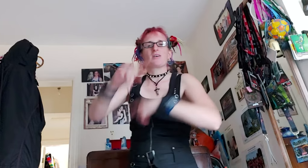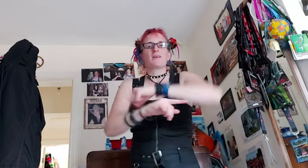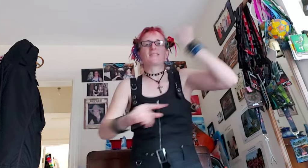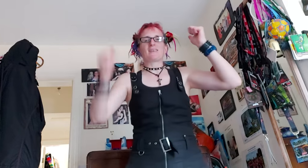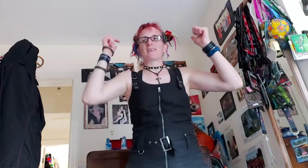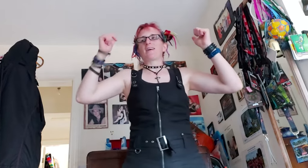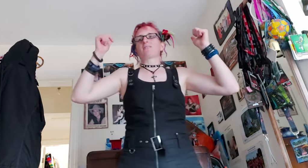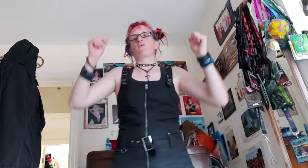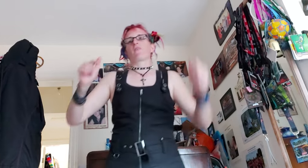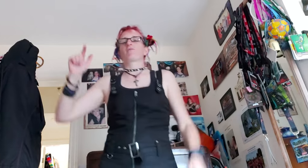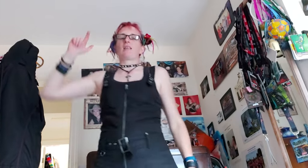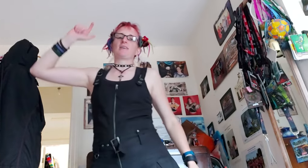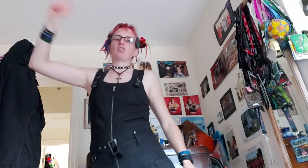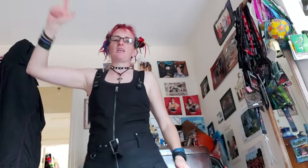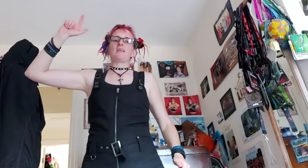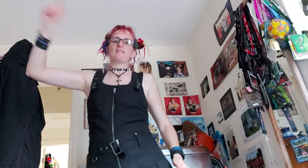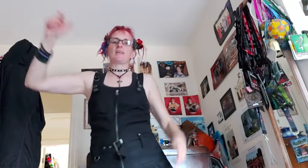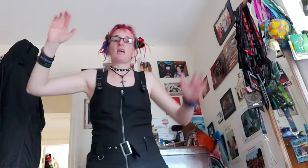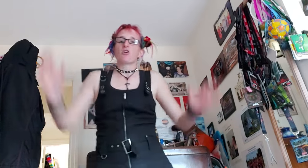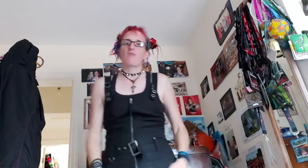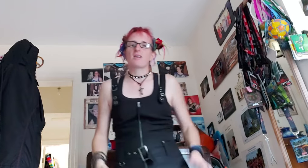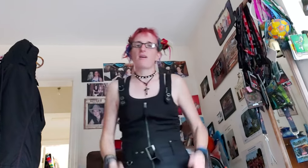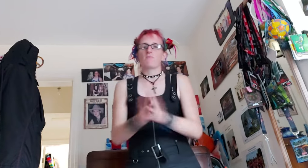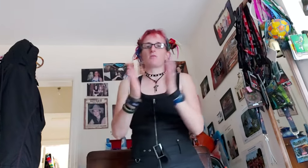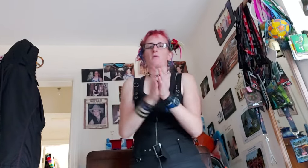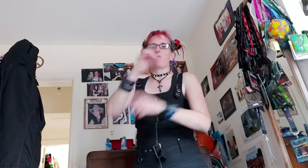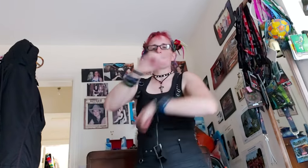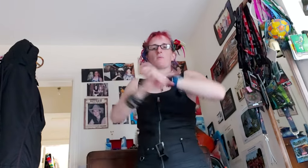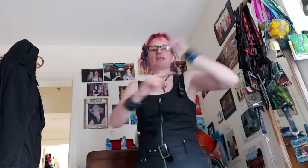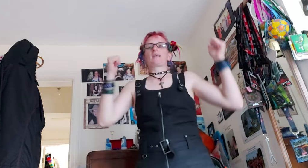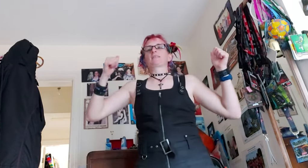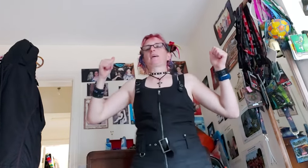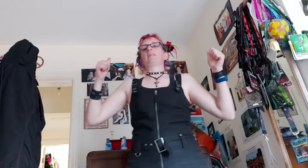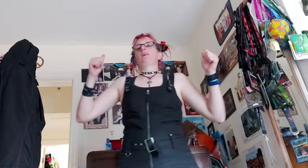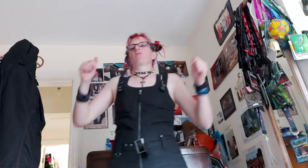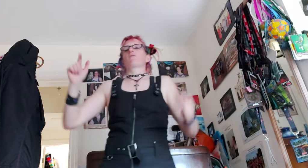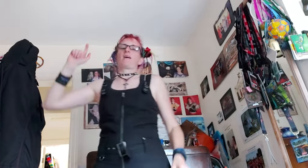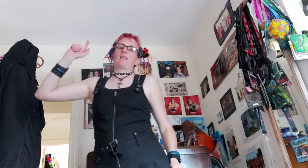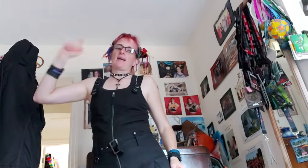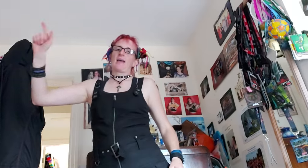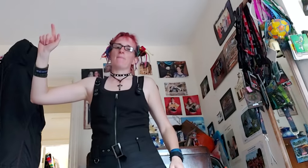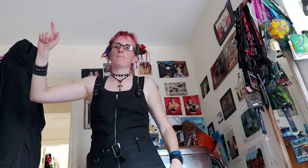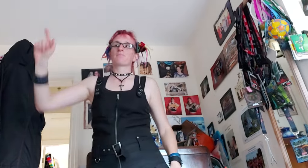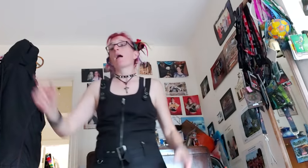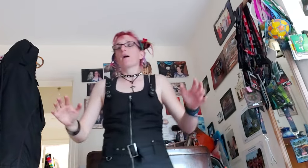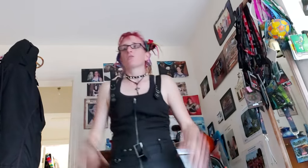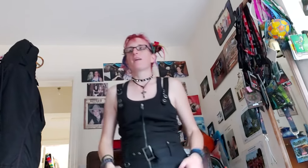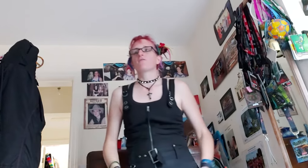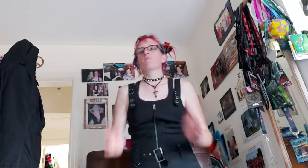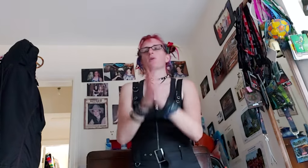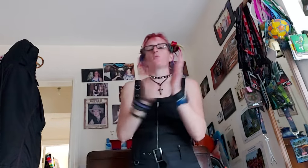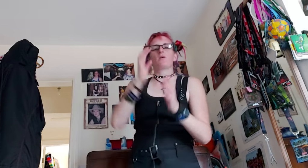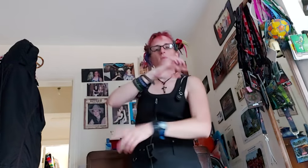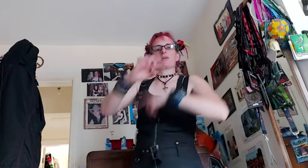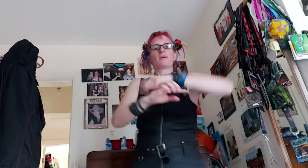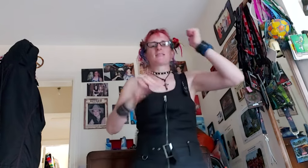wicked, skill, skill, friend like Jesus. Great, great, real, real, wicked, wicked, skill, skill, I'm a friend like him. Great, great, real, real, wicked, wicked, skill,